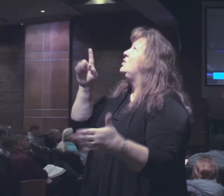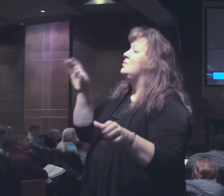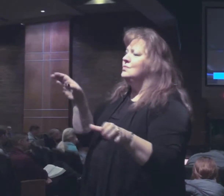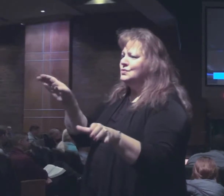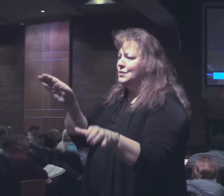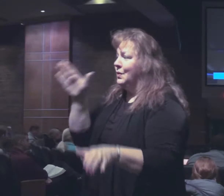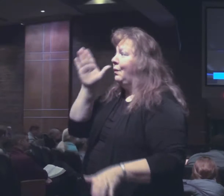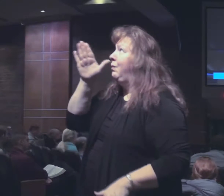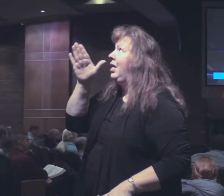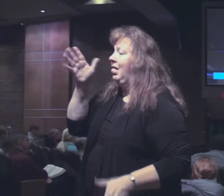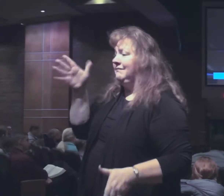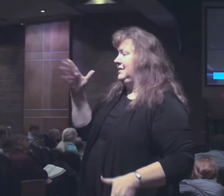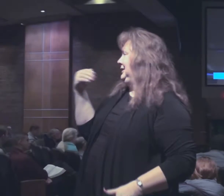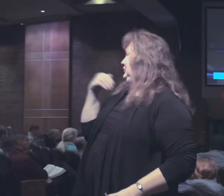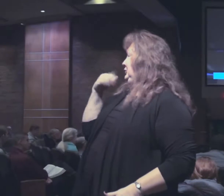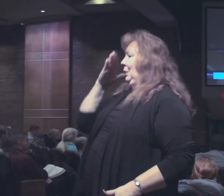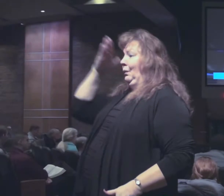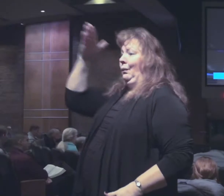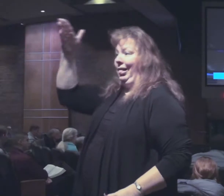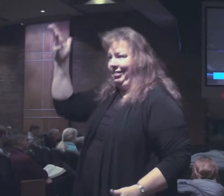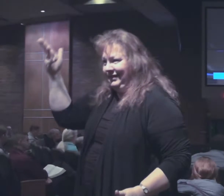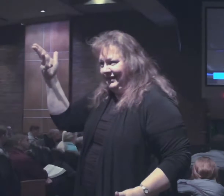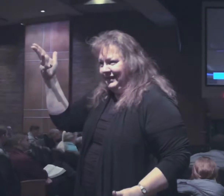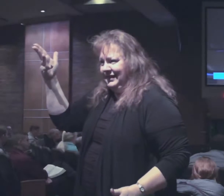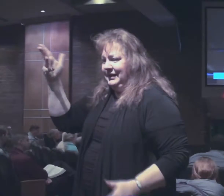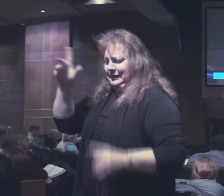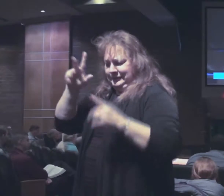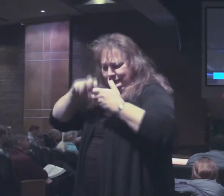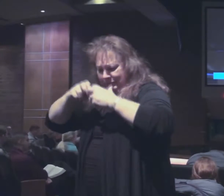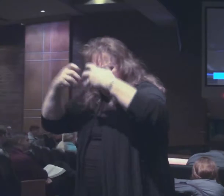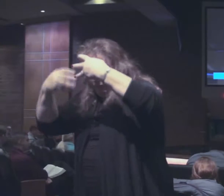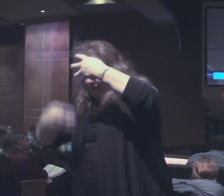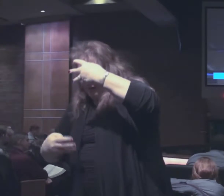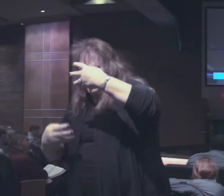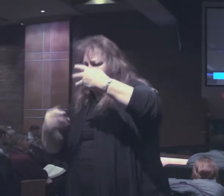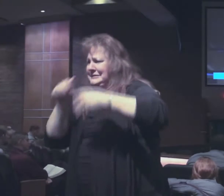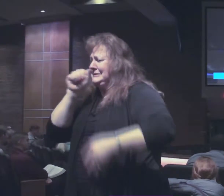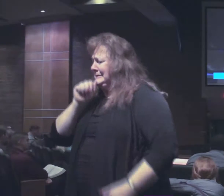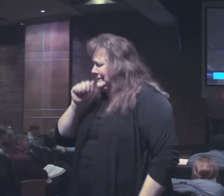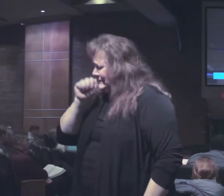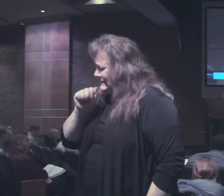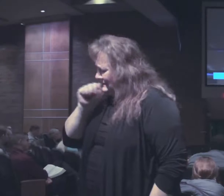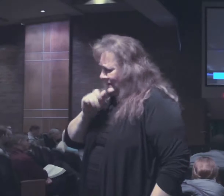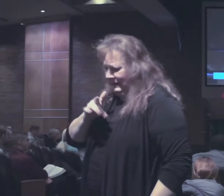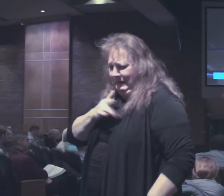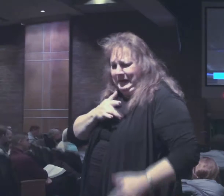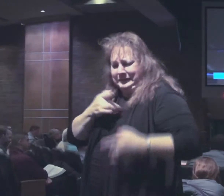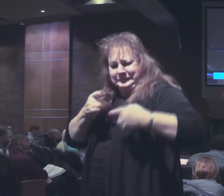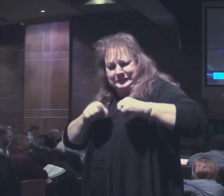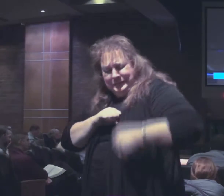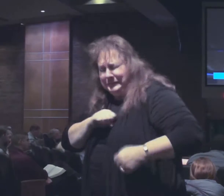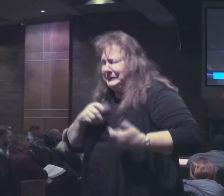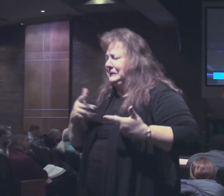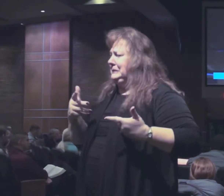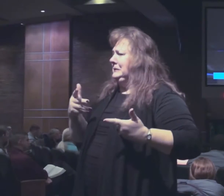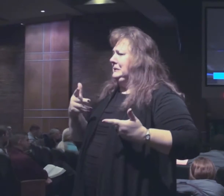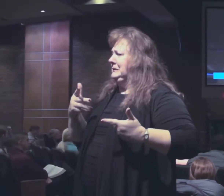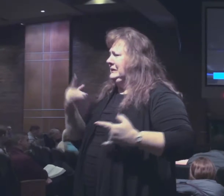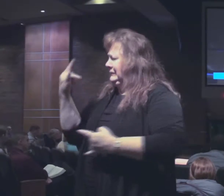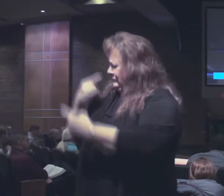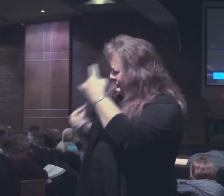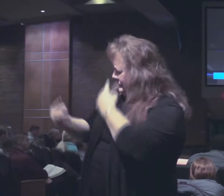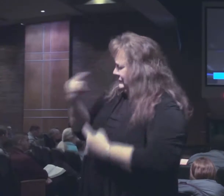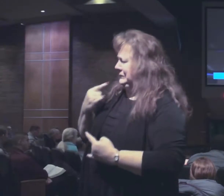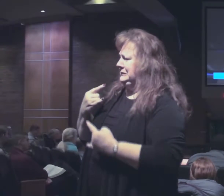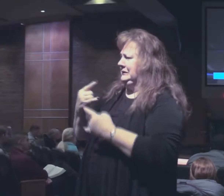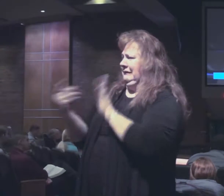is doing, what He will do. The trials, the difficulties, the suffering, the hardships, the persecution,